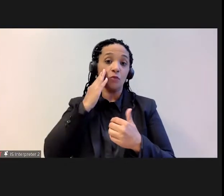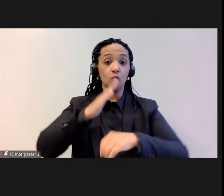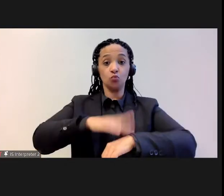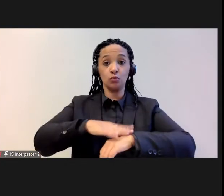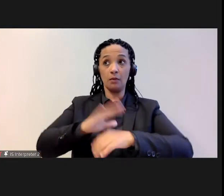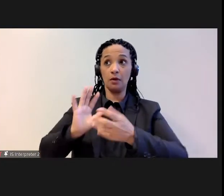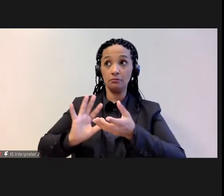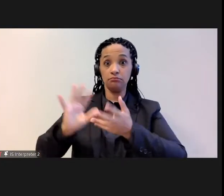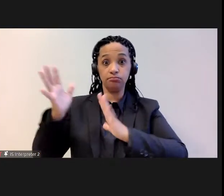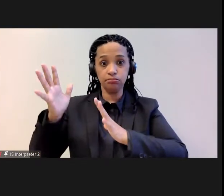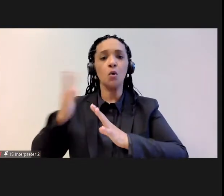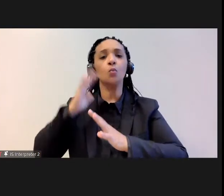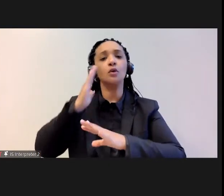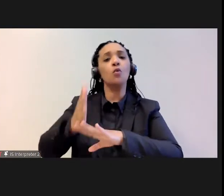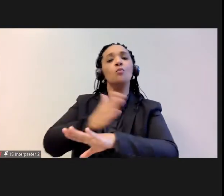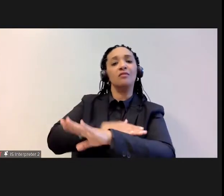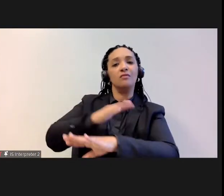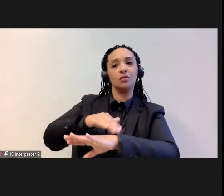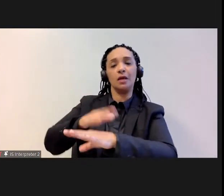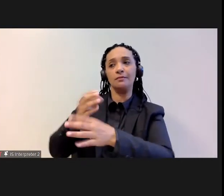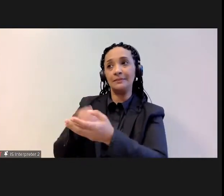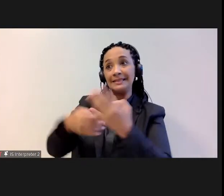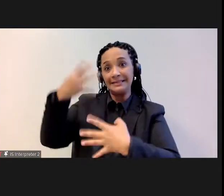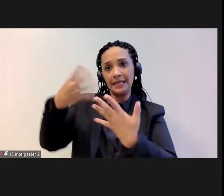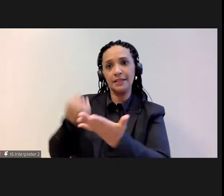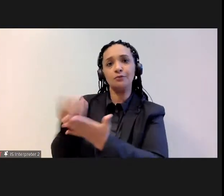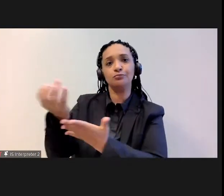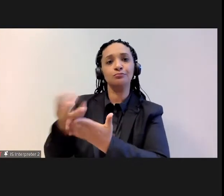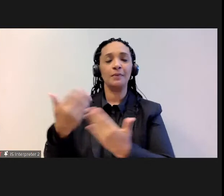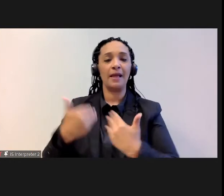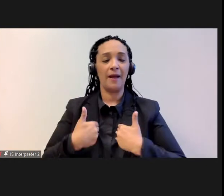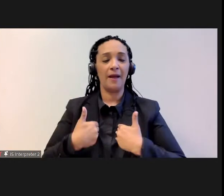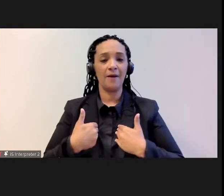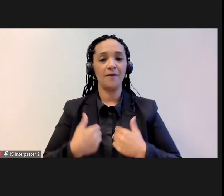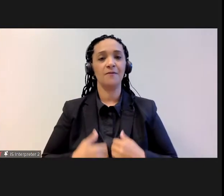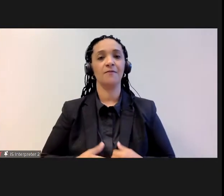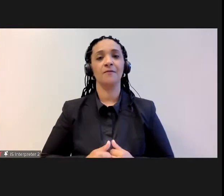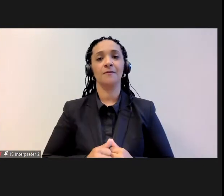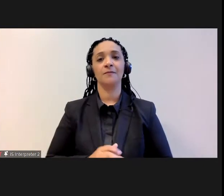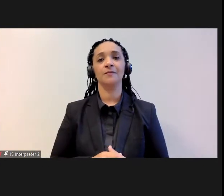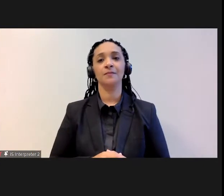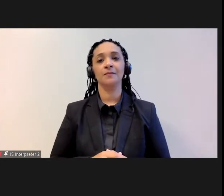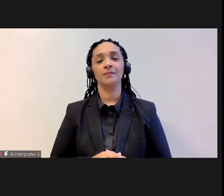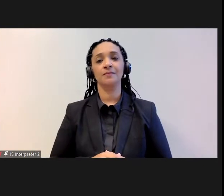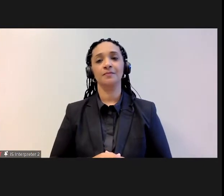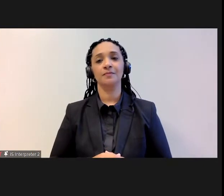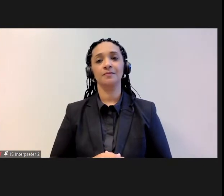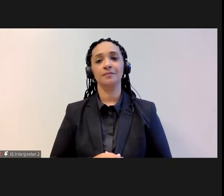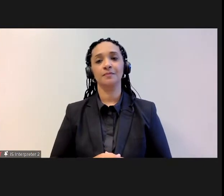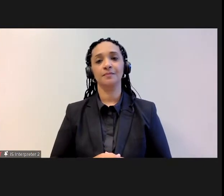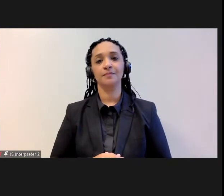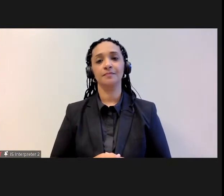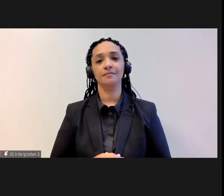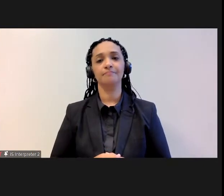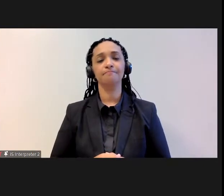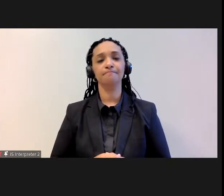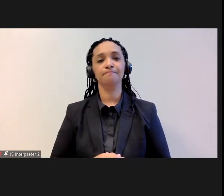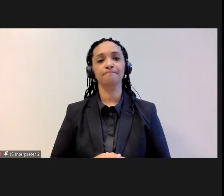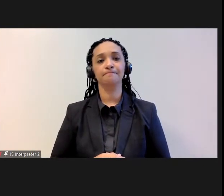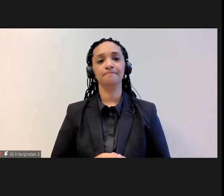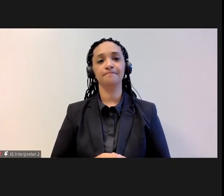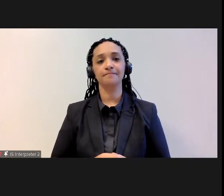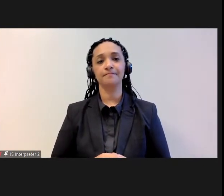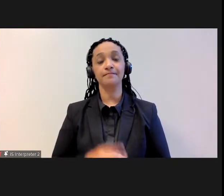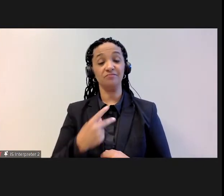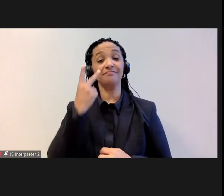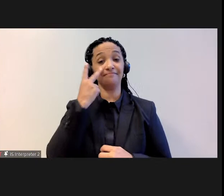that are supposed to be happening, in these areas. So if you look at this, and most of the, focus on digital